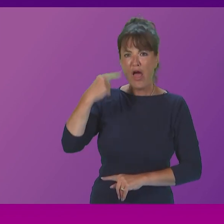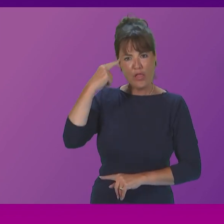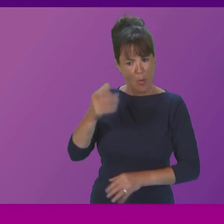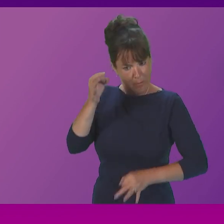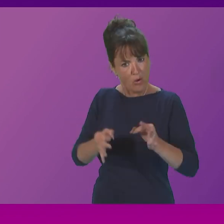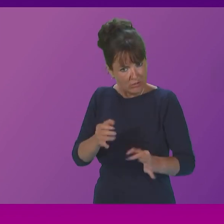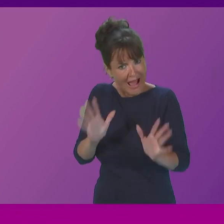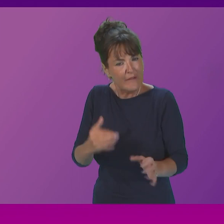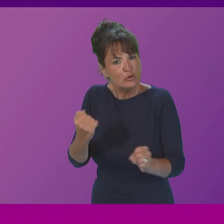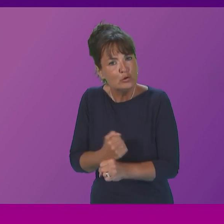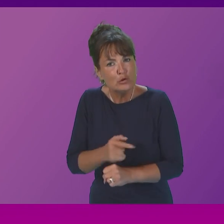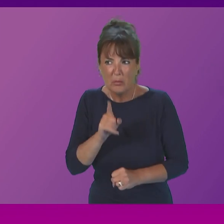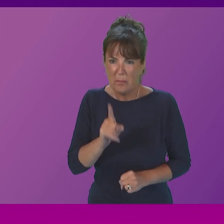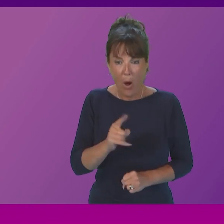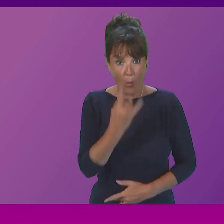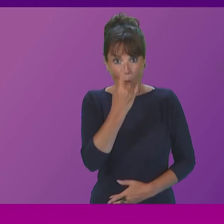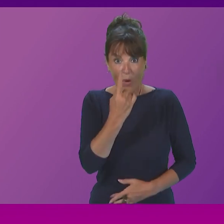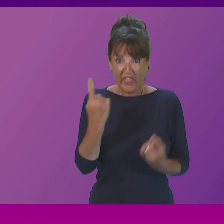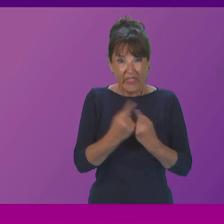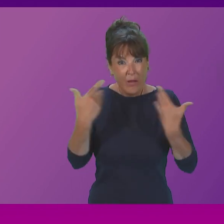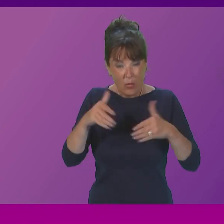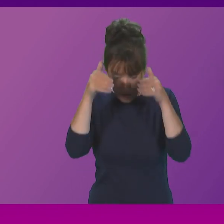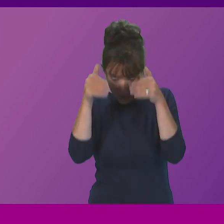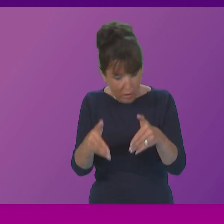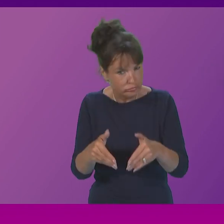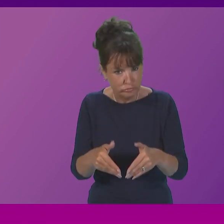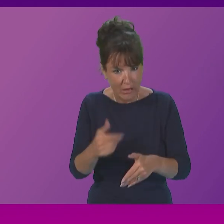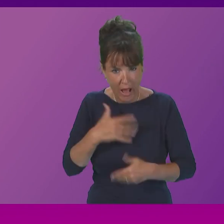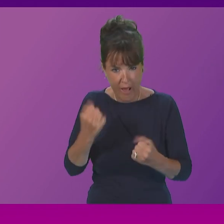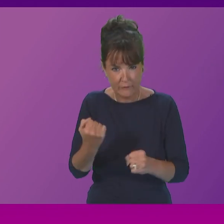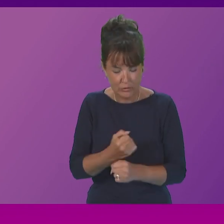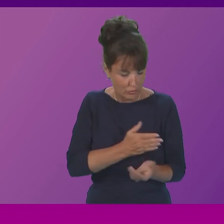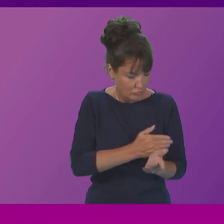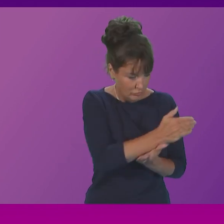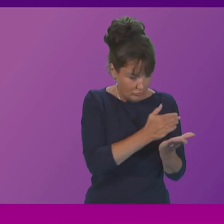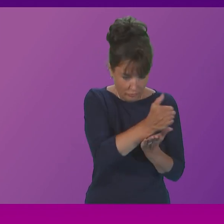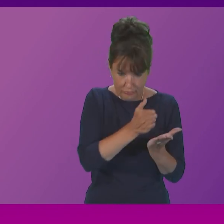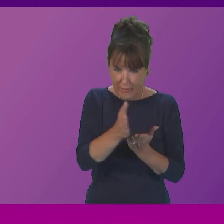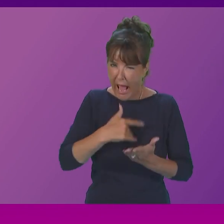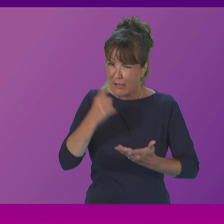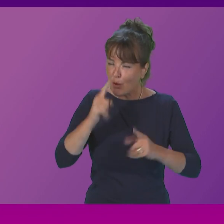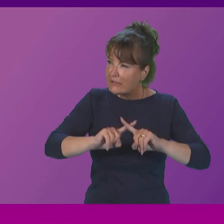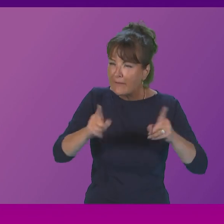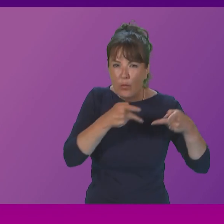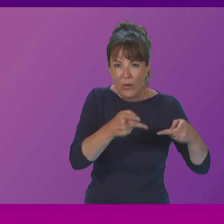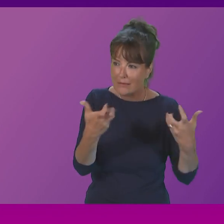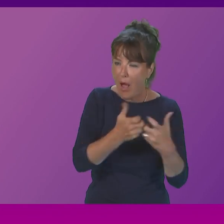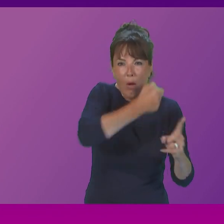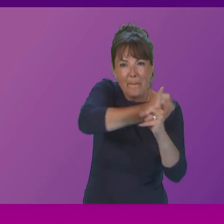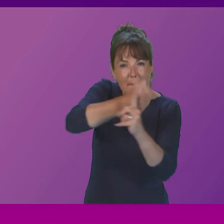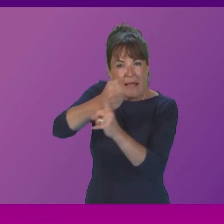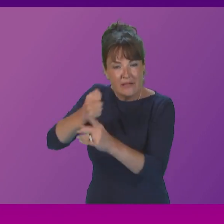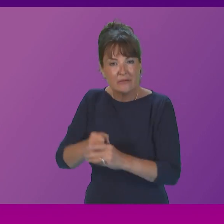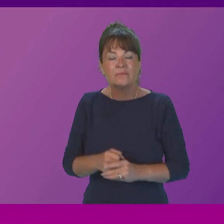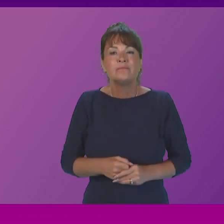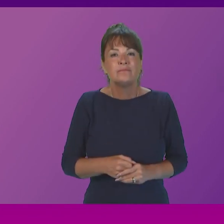thing that I could do to deliver the kinds of changes, to campaign for the kinds of things I wanted to see. But